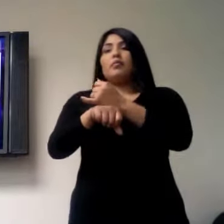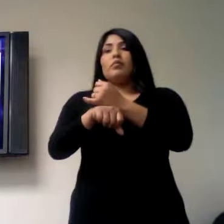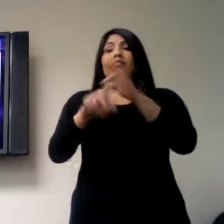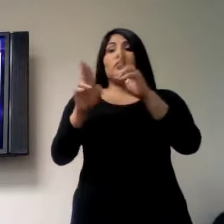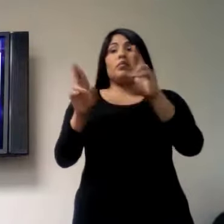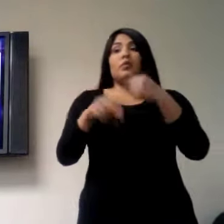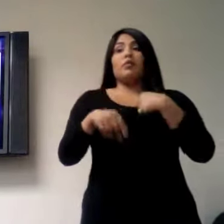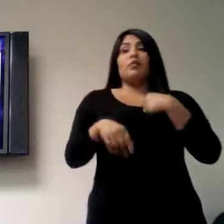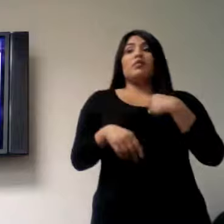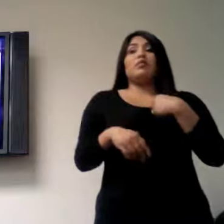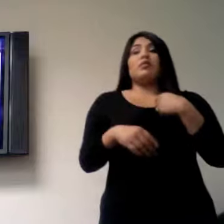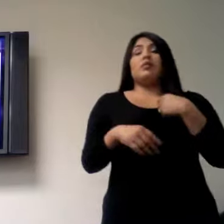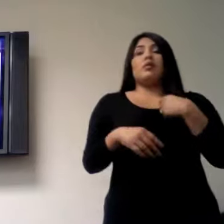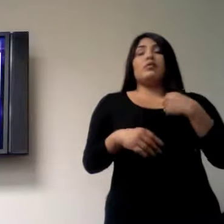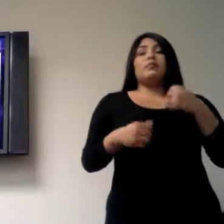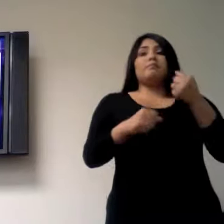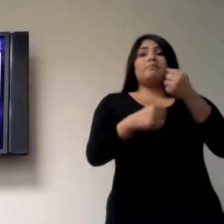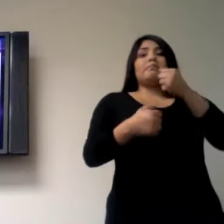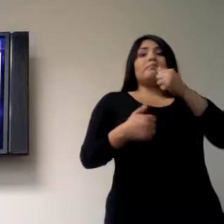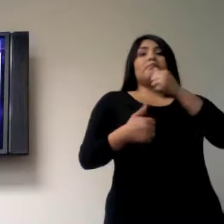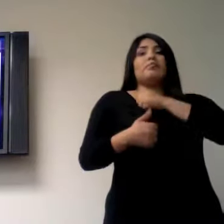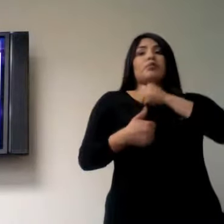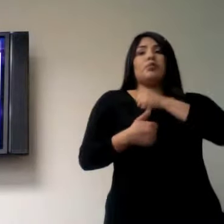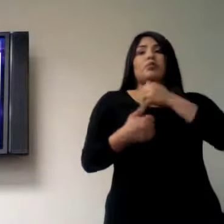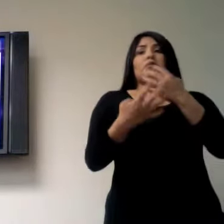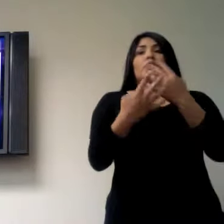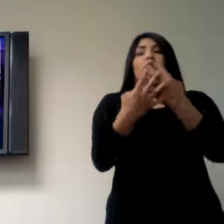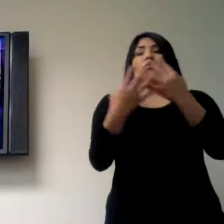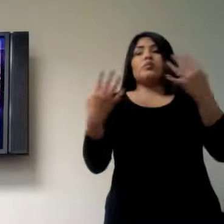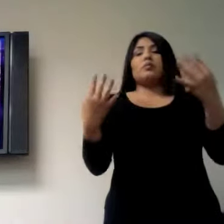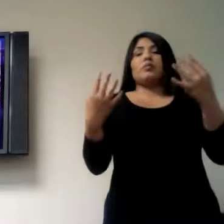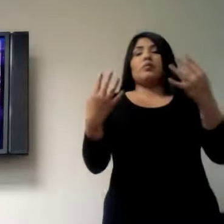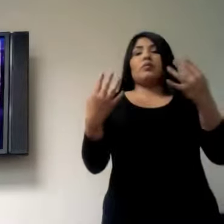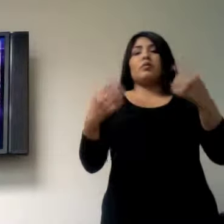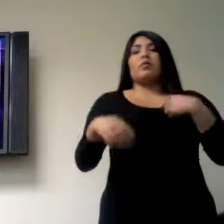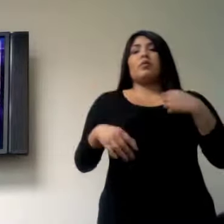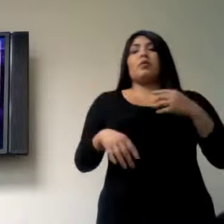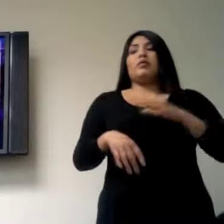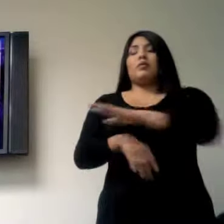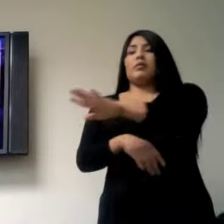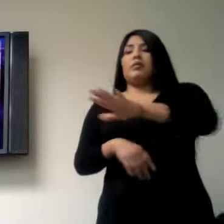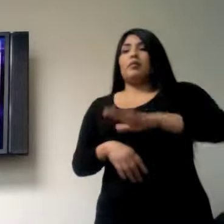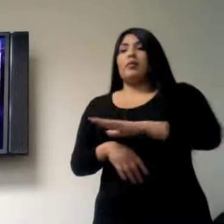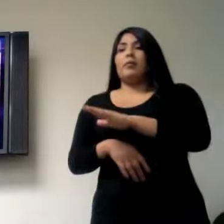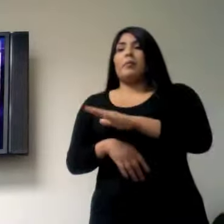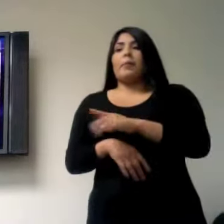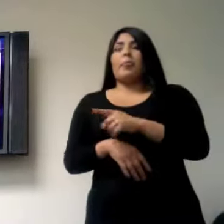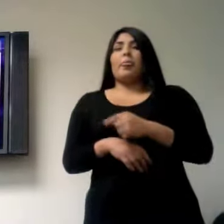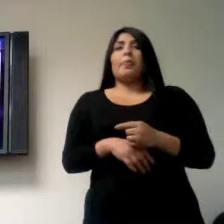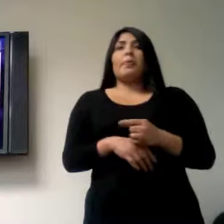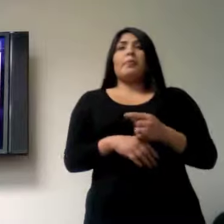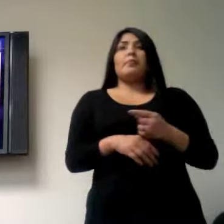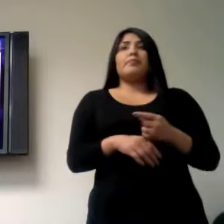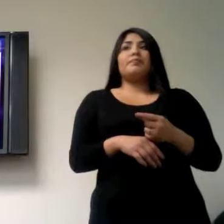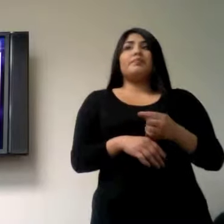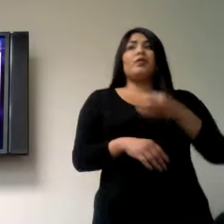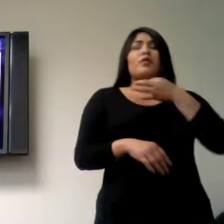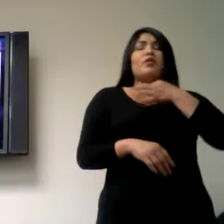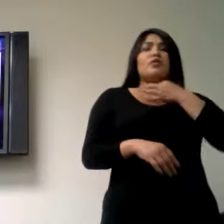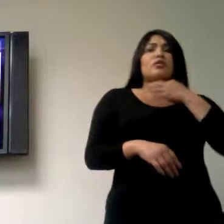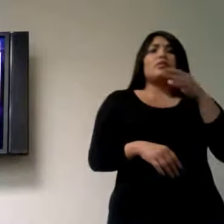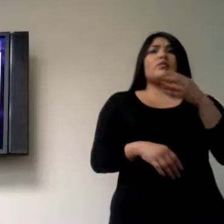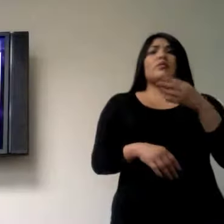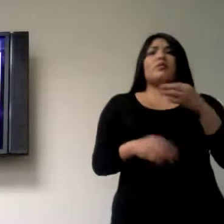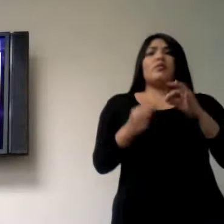the prisoners, beginning with the Invalid Corps. They soon were replaced by the 37th Iowa, a regiment